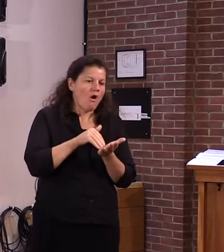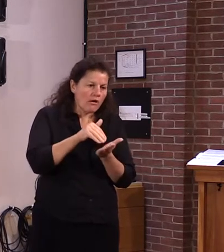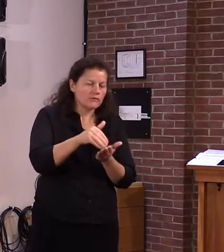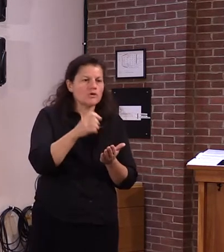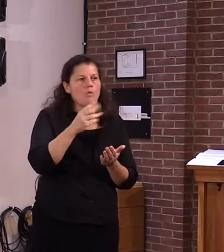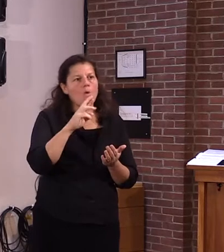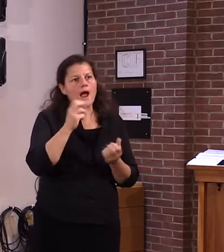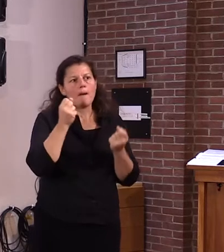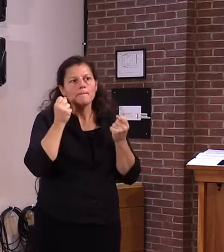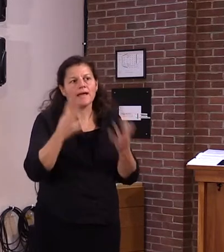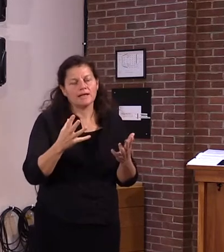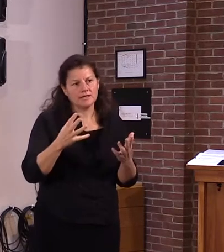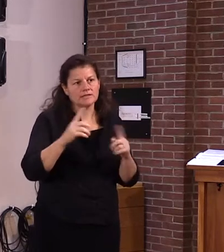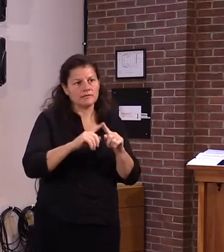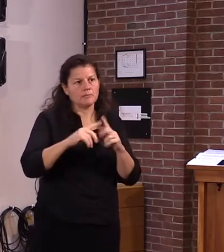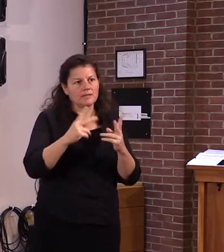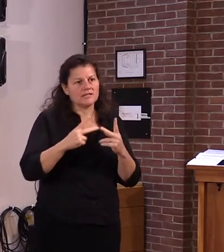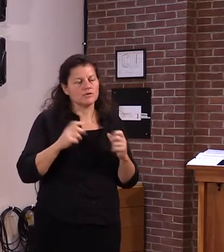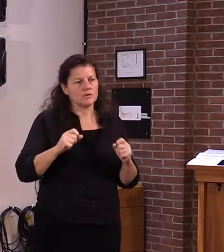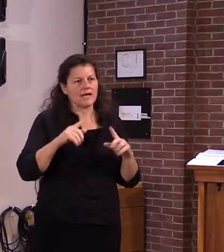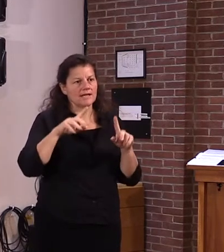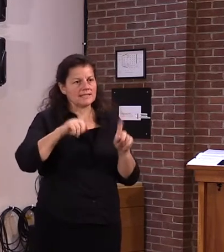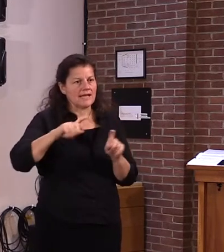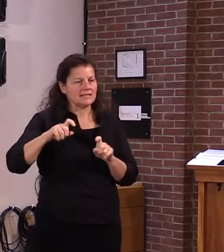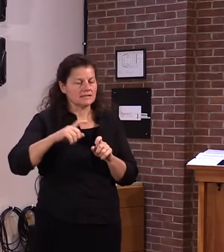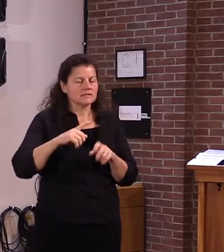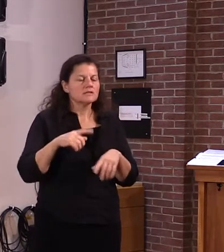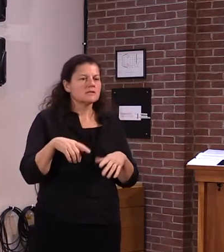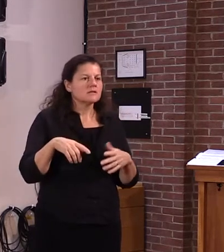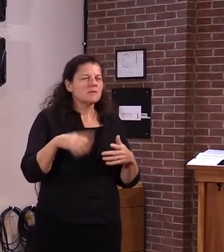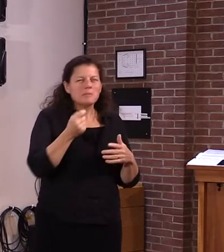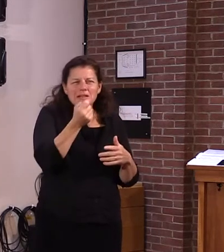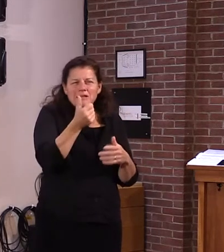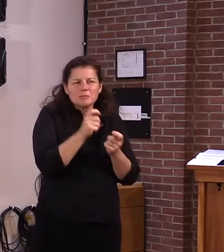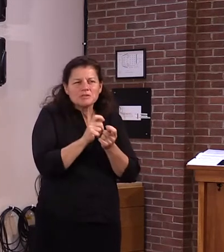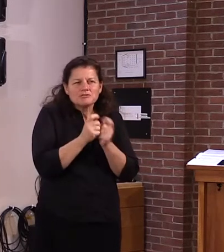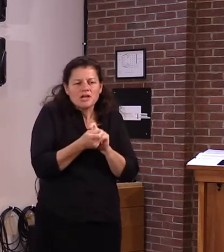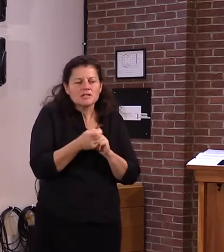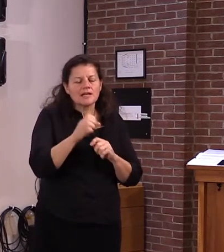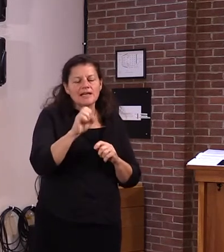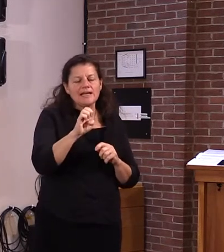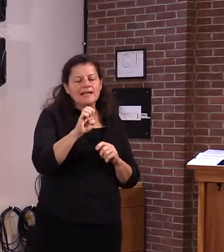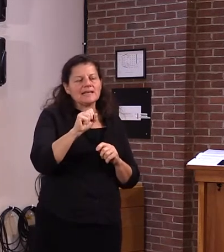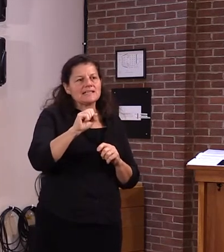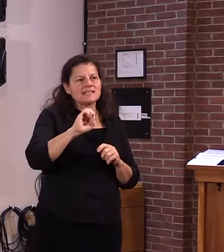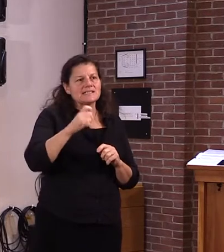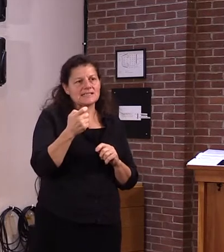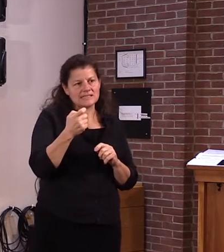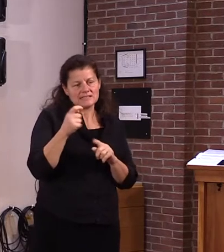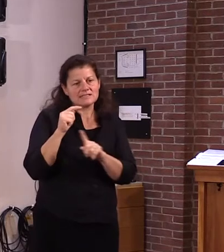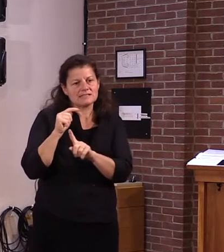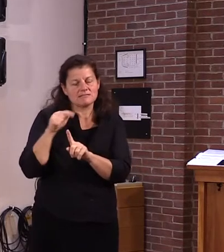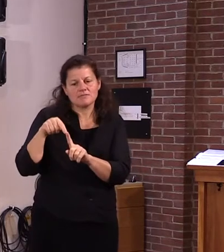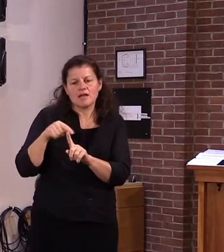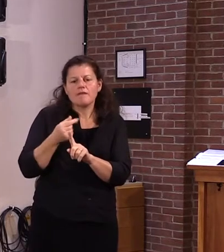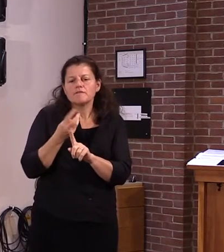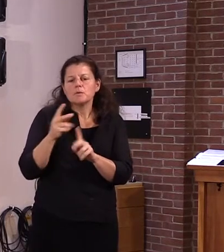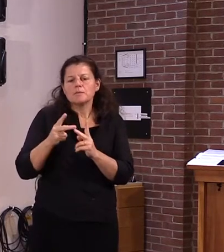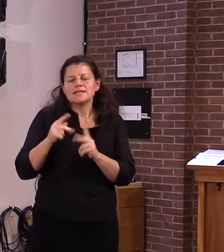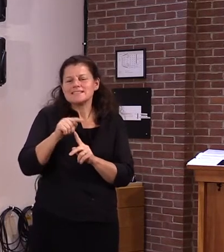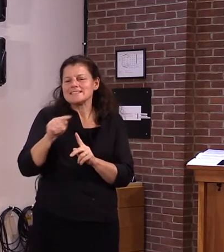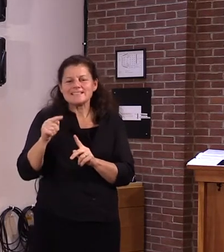frequency. There may be a little bit of change. I mean, for example, in Essex, we have some spots that we may not be able